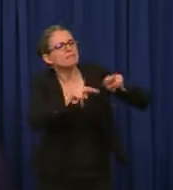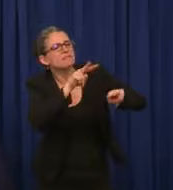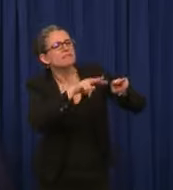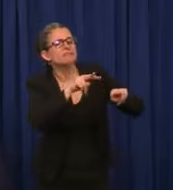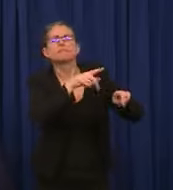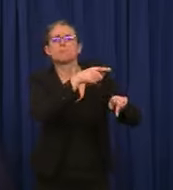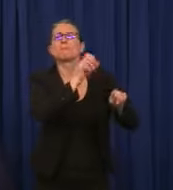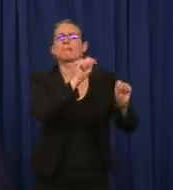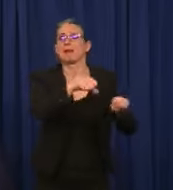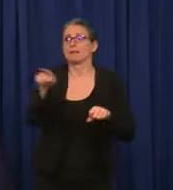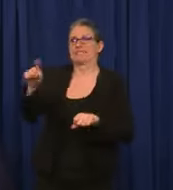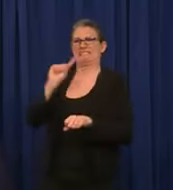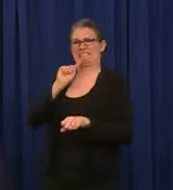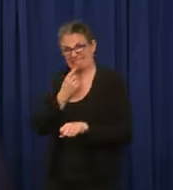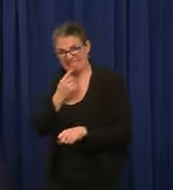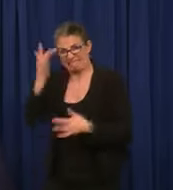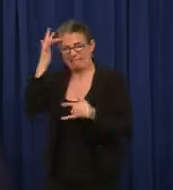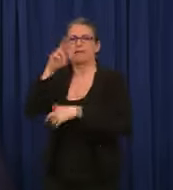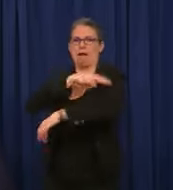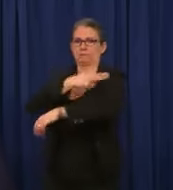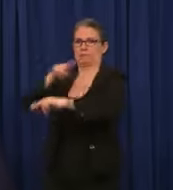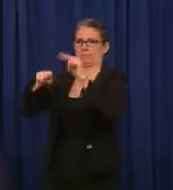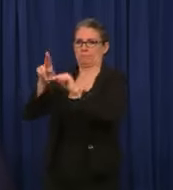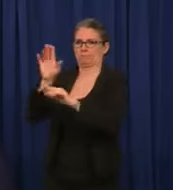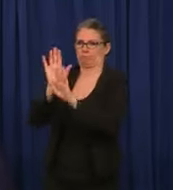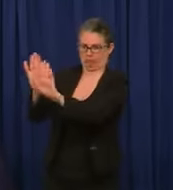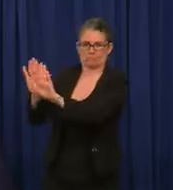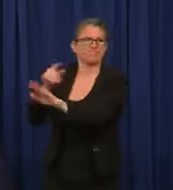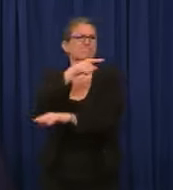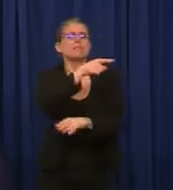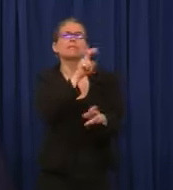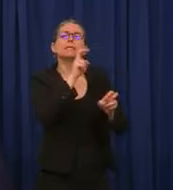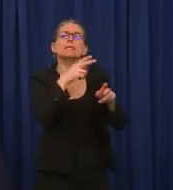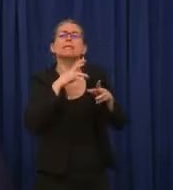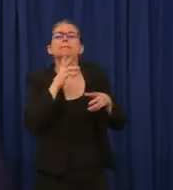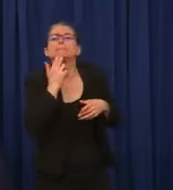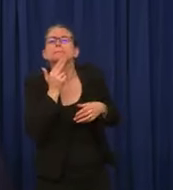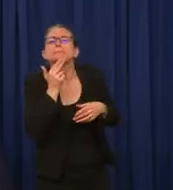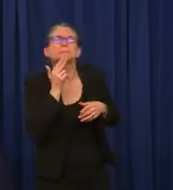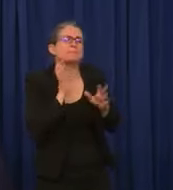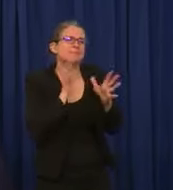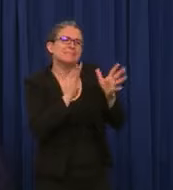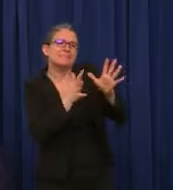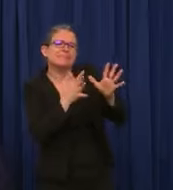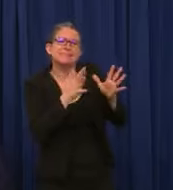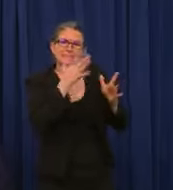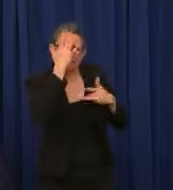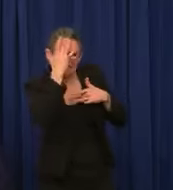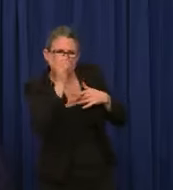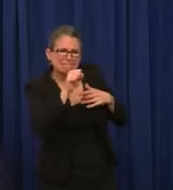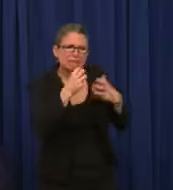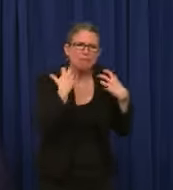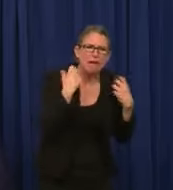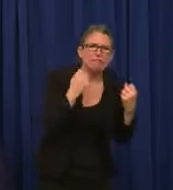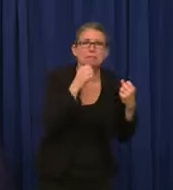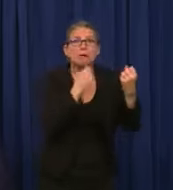underway. Another set of plans that's being developed or that are developed is for what amounts